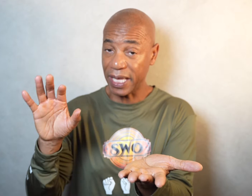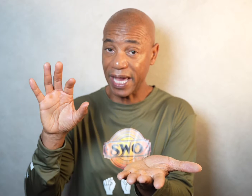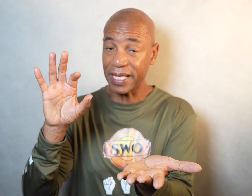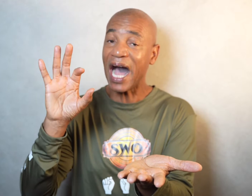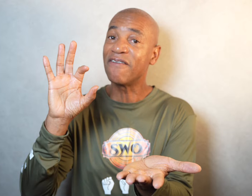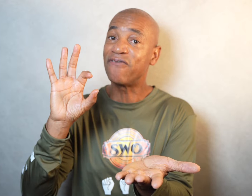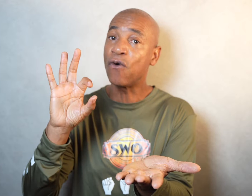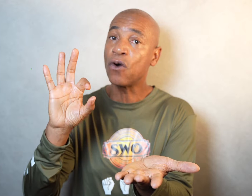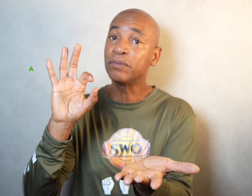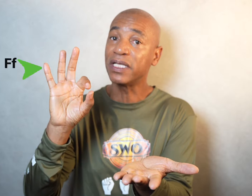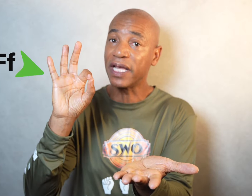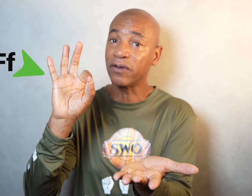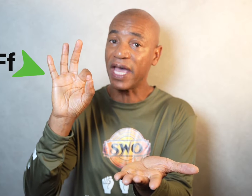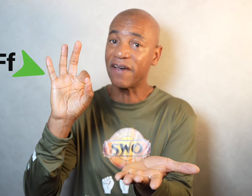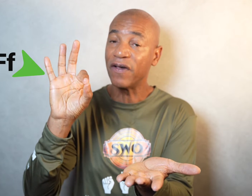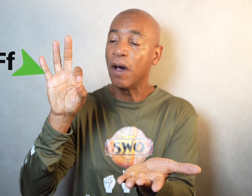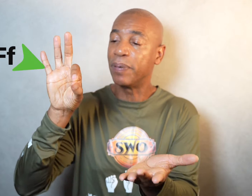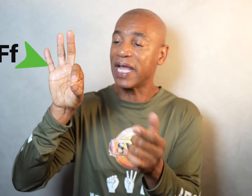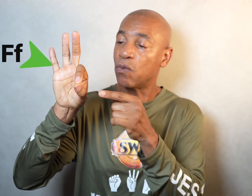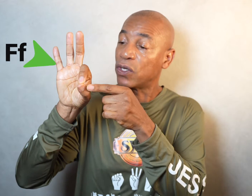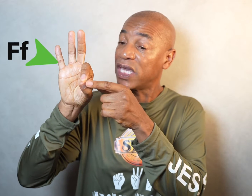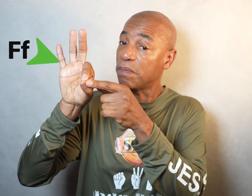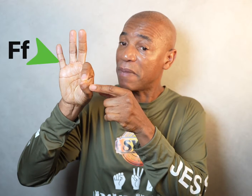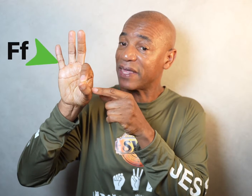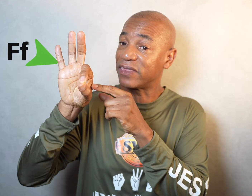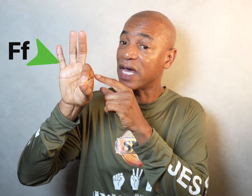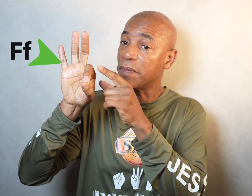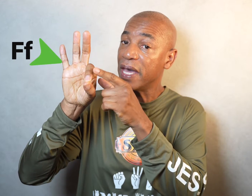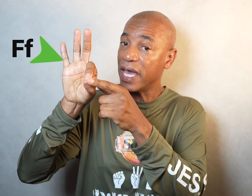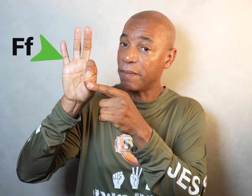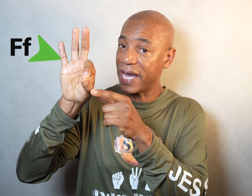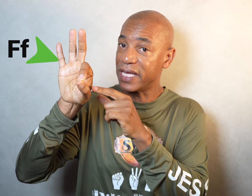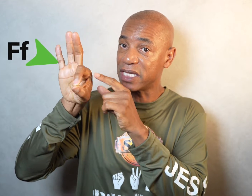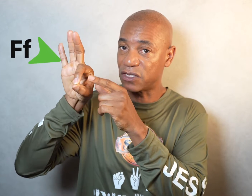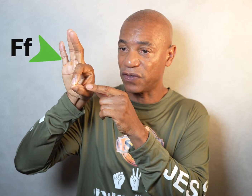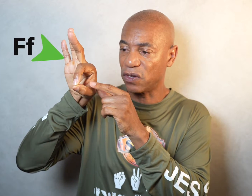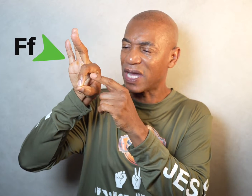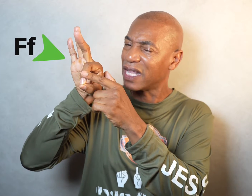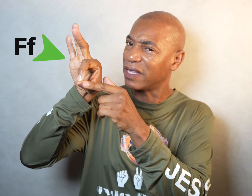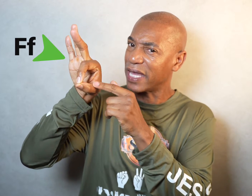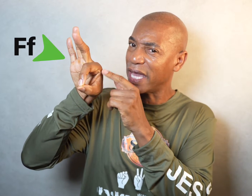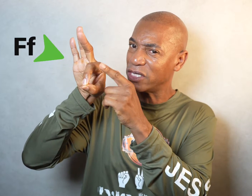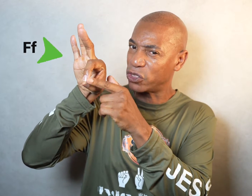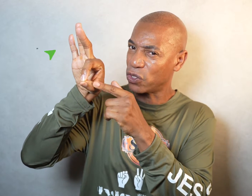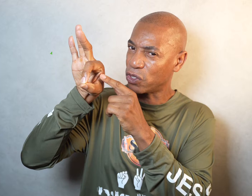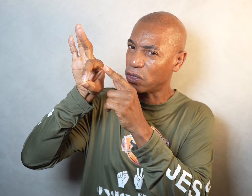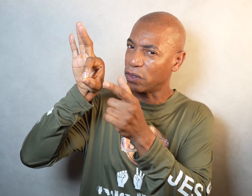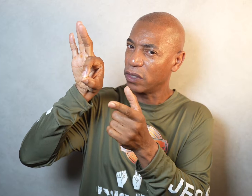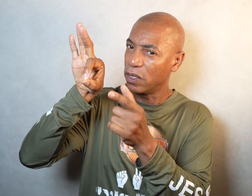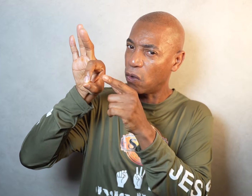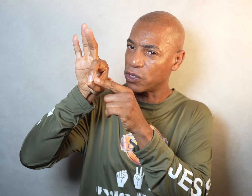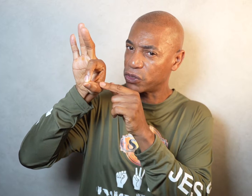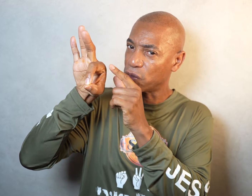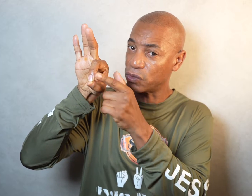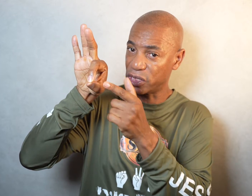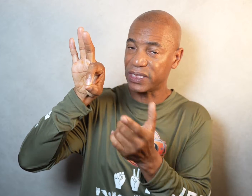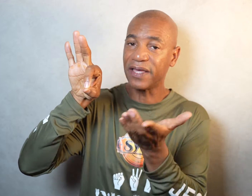hand, I form the letter F, but I will keep my thumb and my index finger kind of like a circular or a circle just like